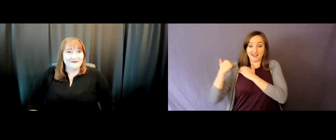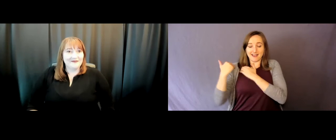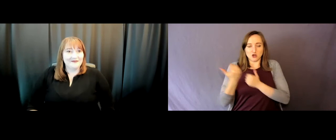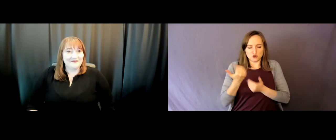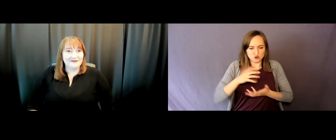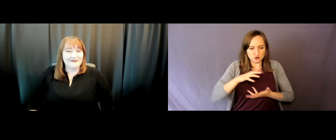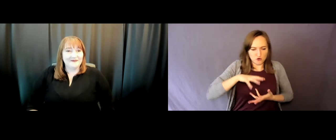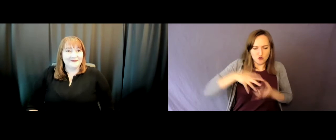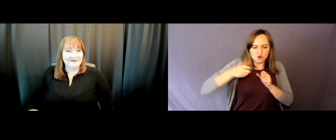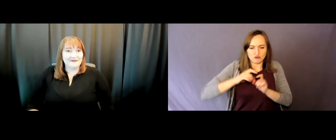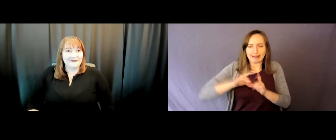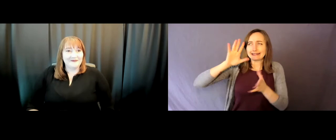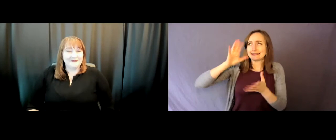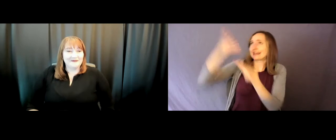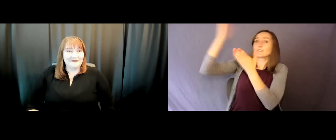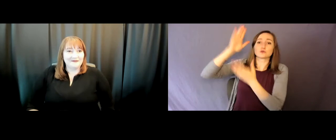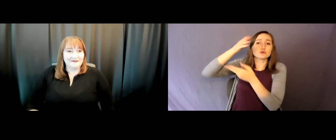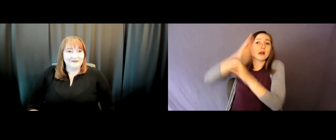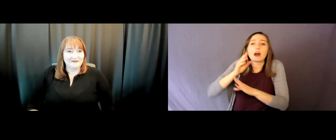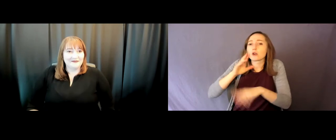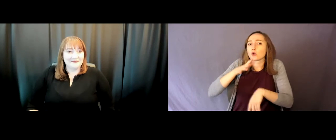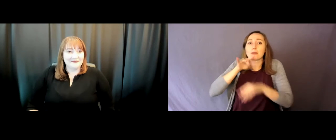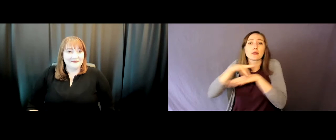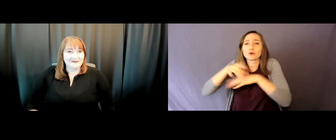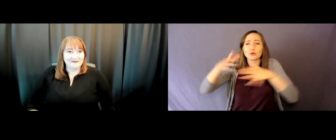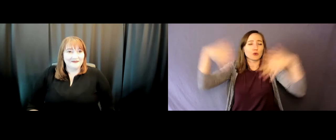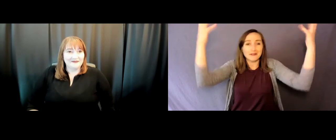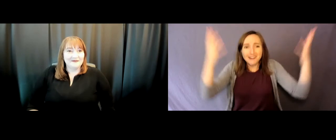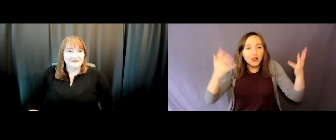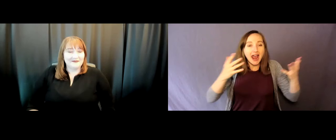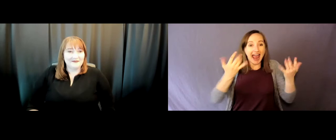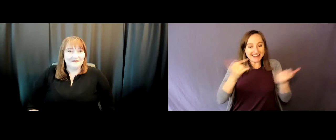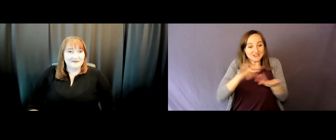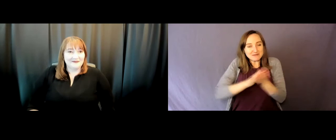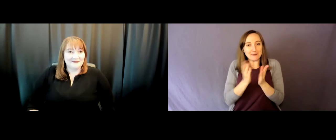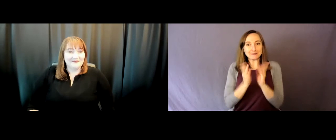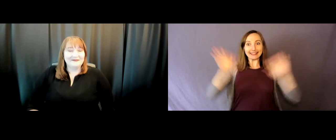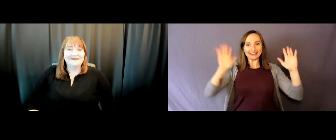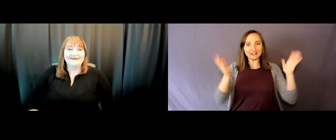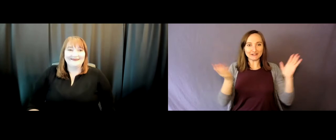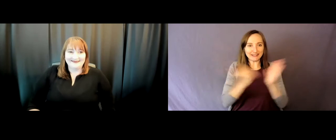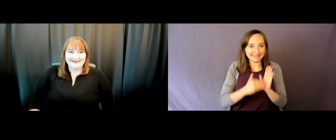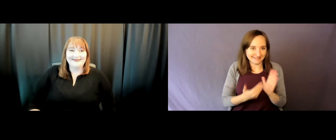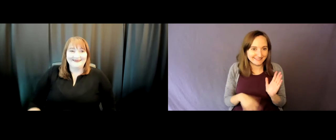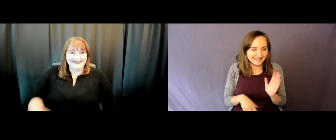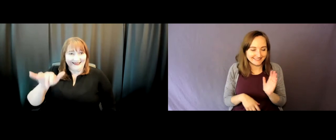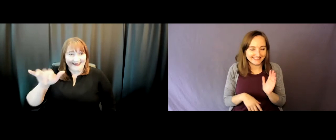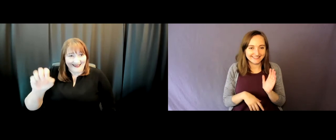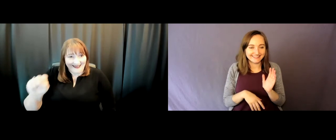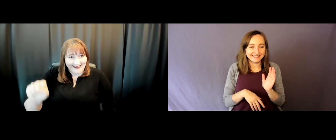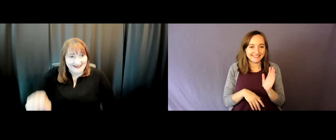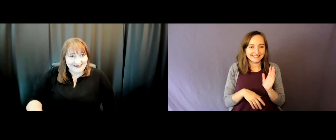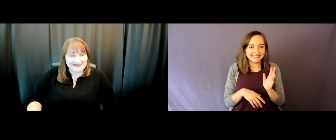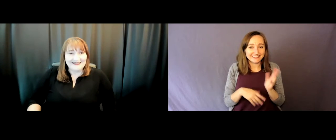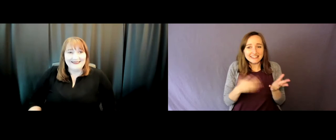out, give it to either God or Mother Earth, and there you go. You're a clear being now. Yes. So I make it sound